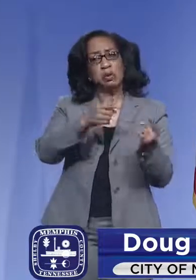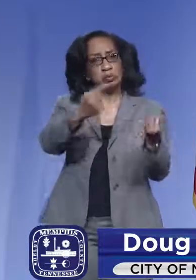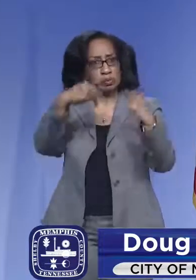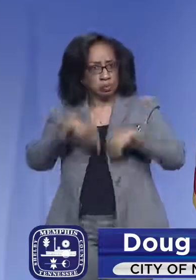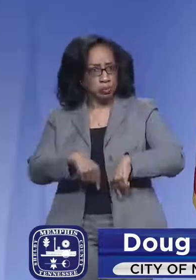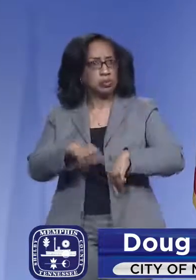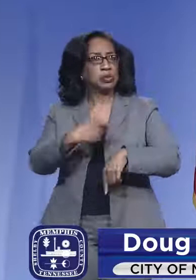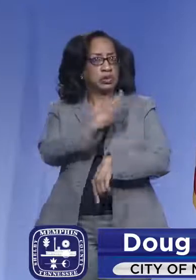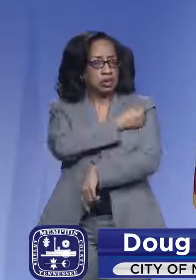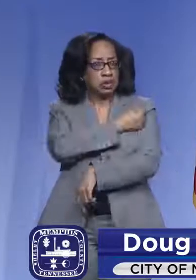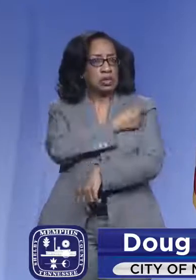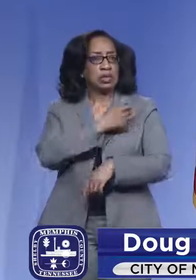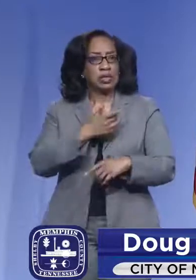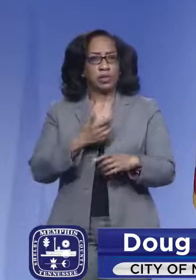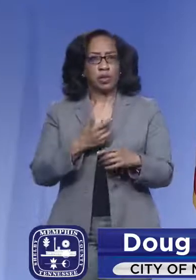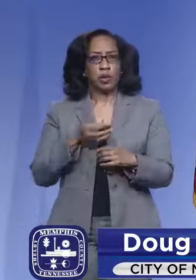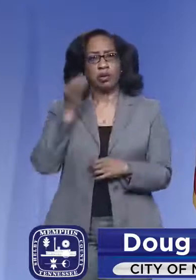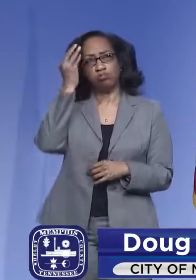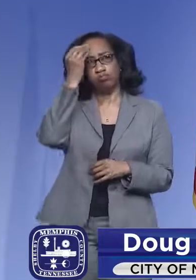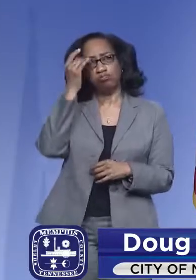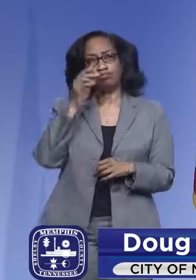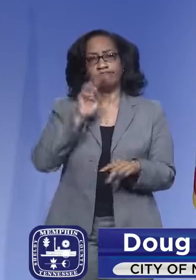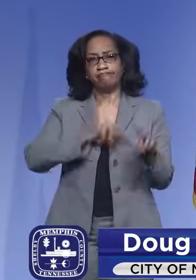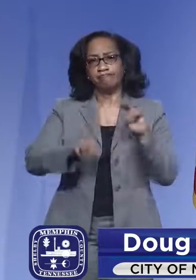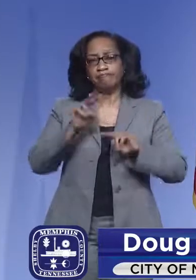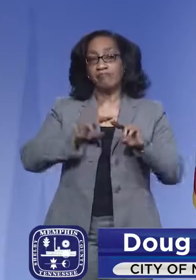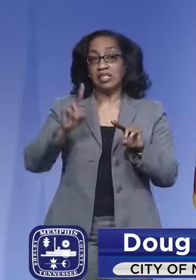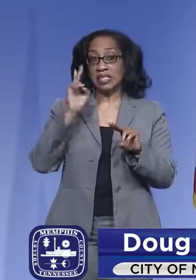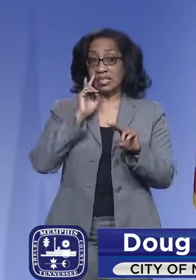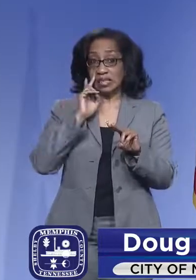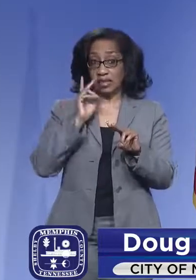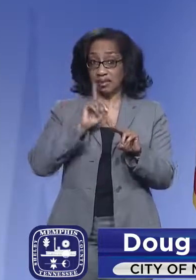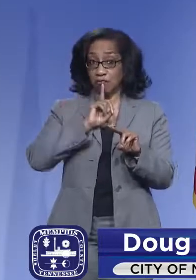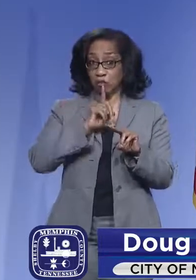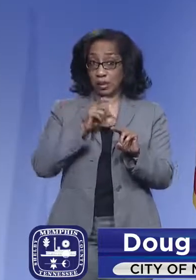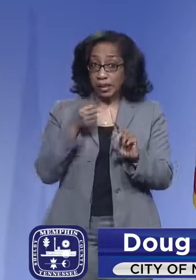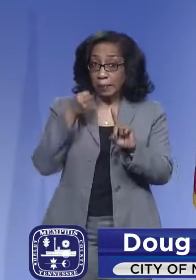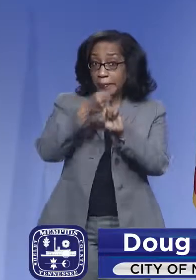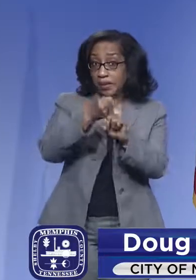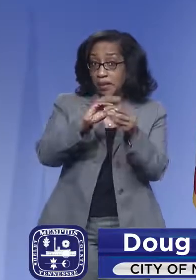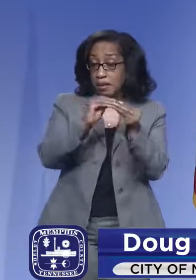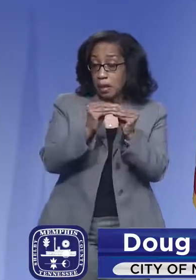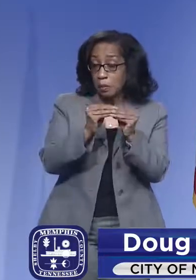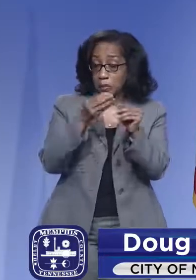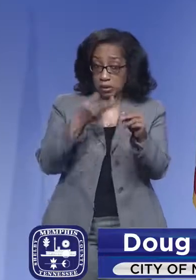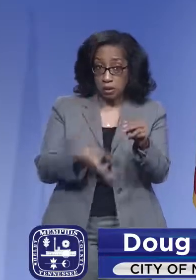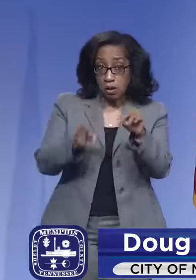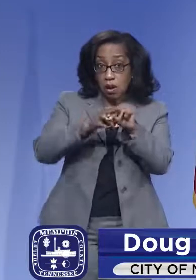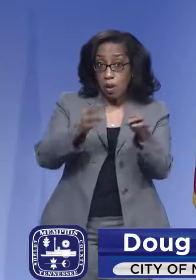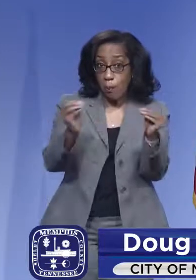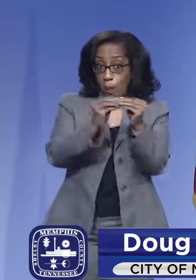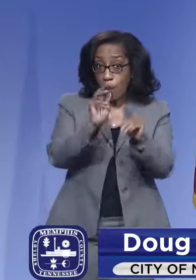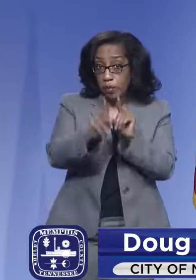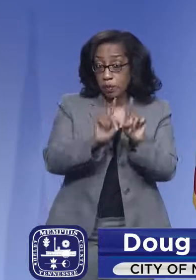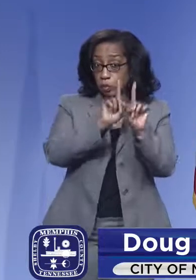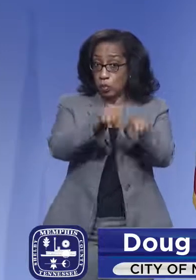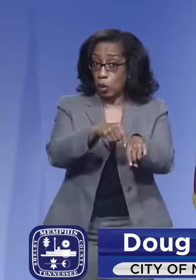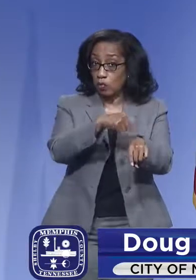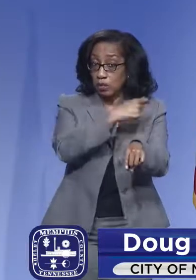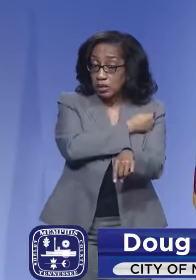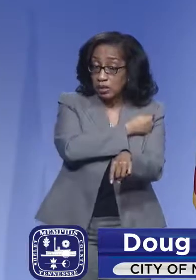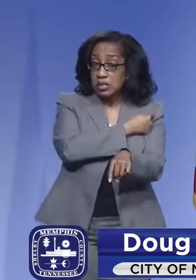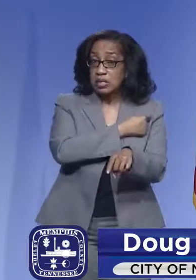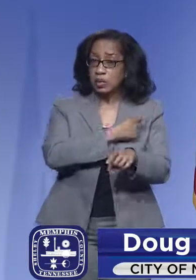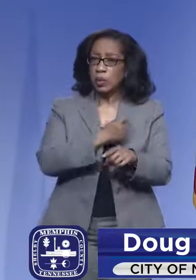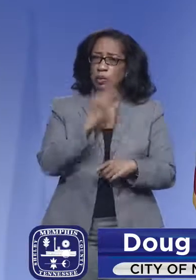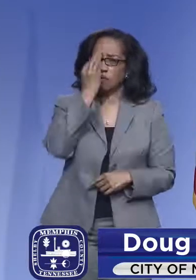look there to see what we think the actual impact was. We will continue to consider all approaches